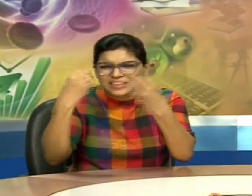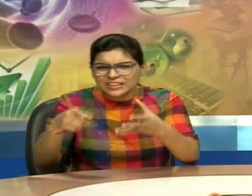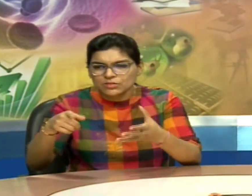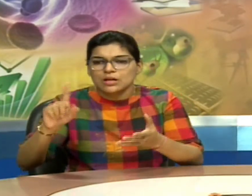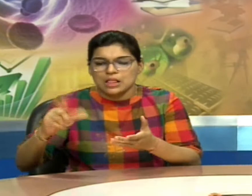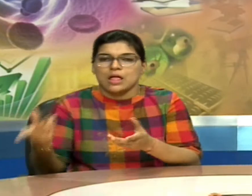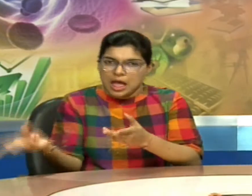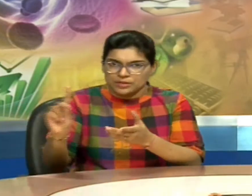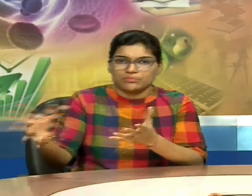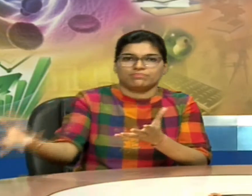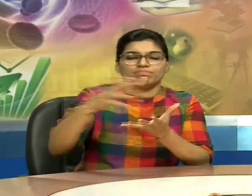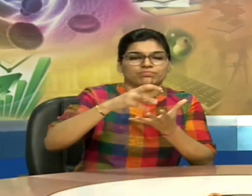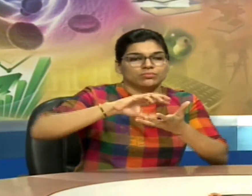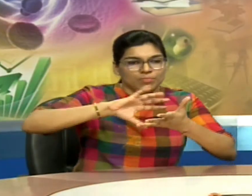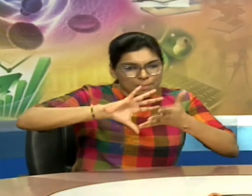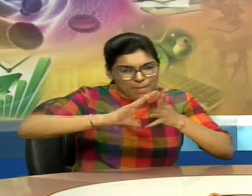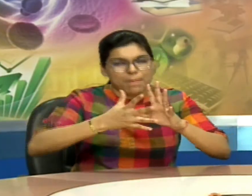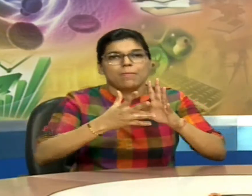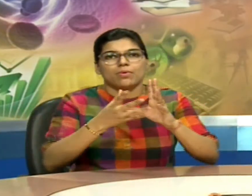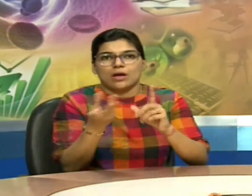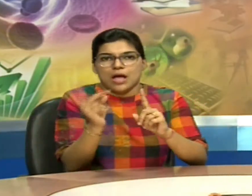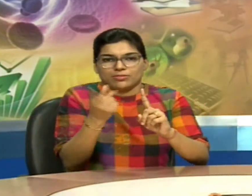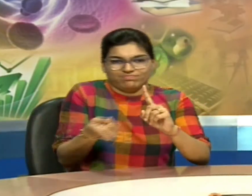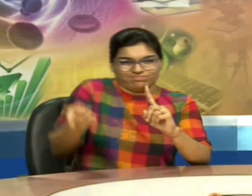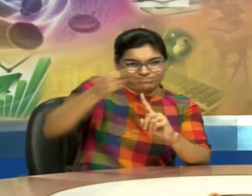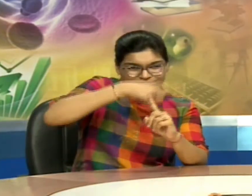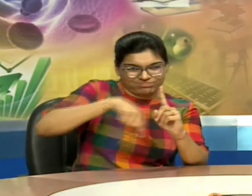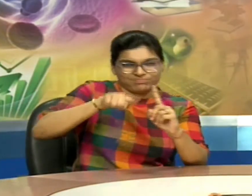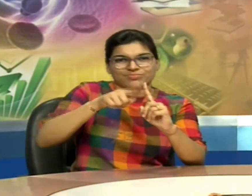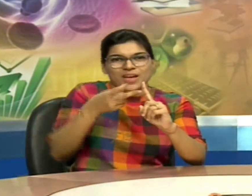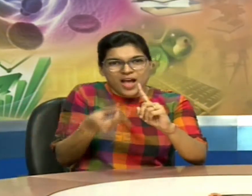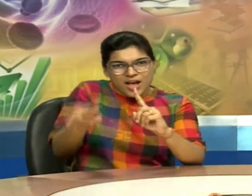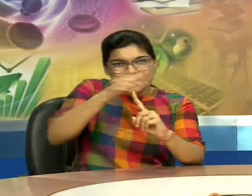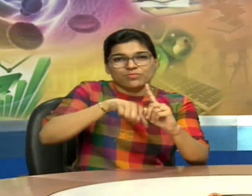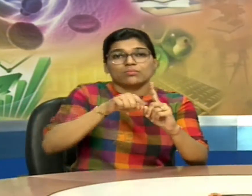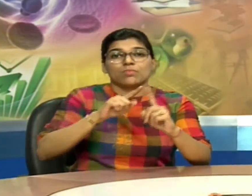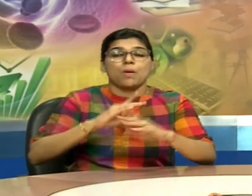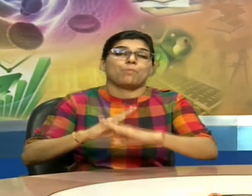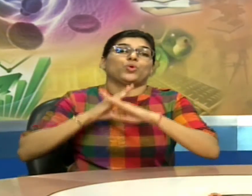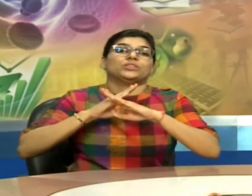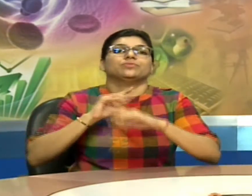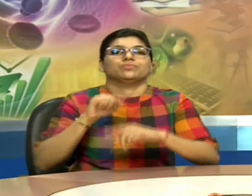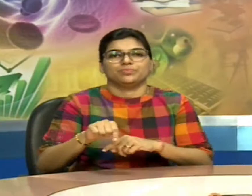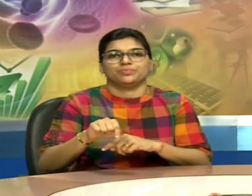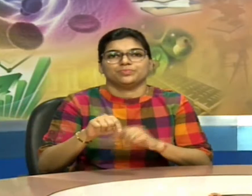So, we should recycle the material and we should save our forest and trees.